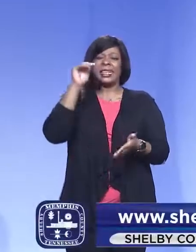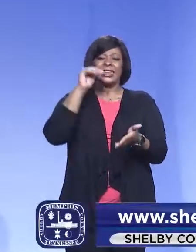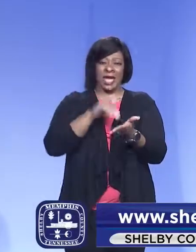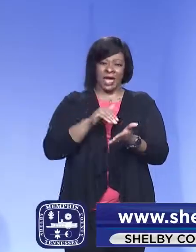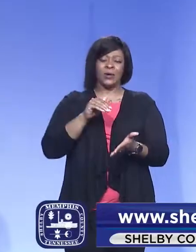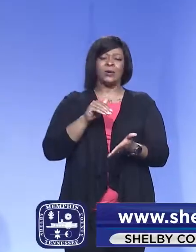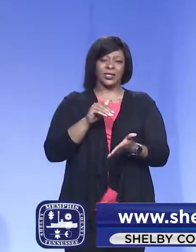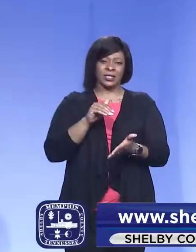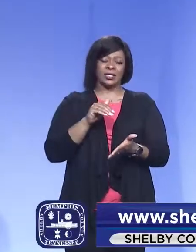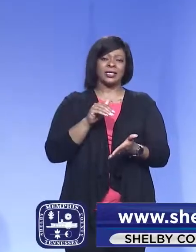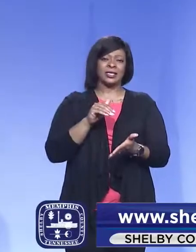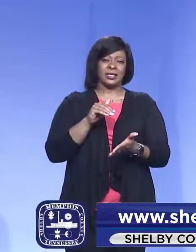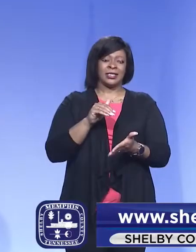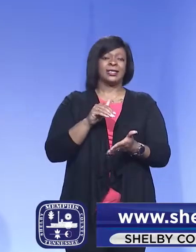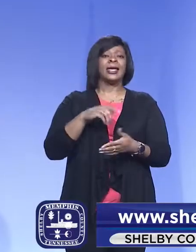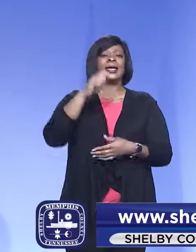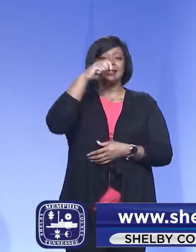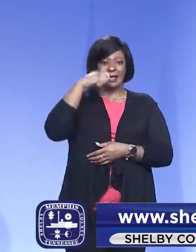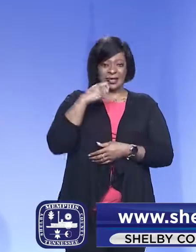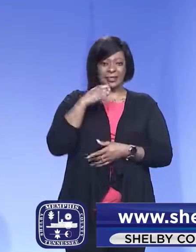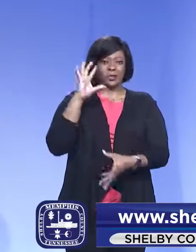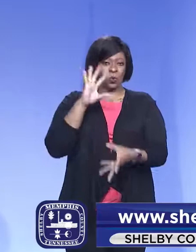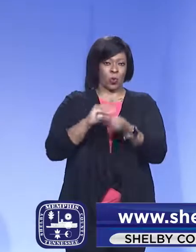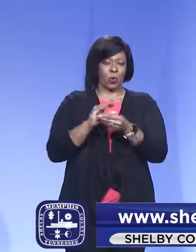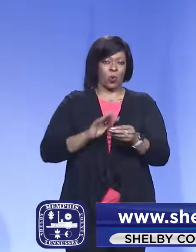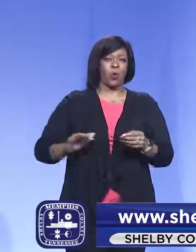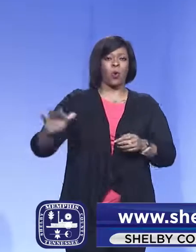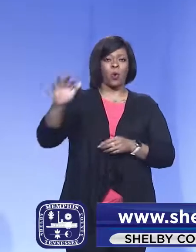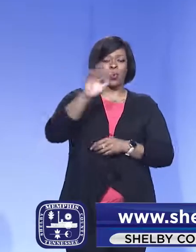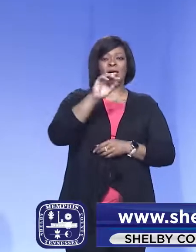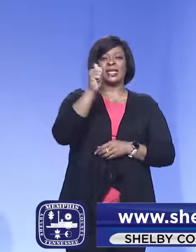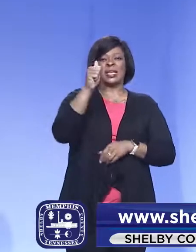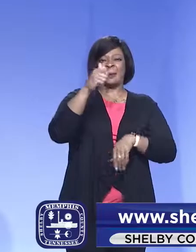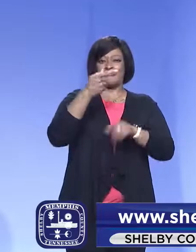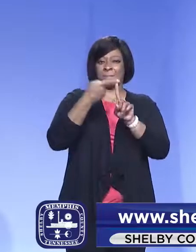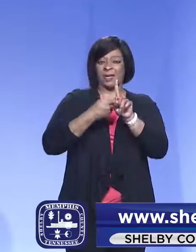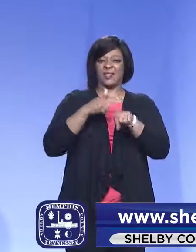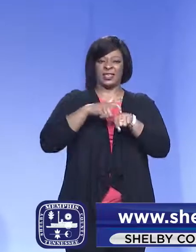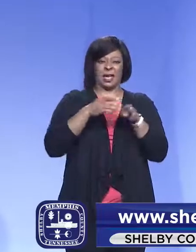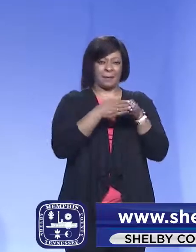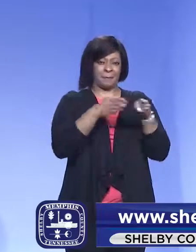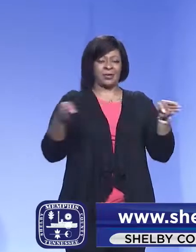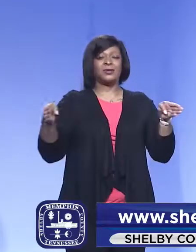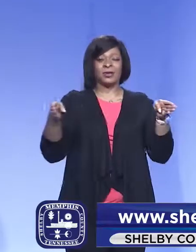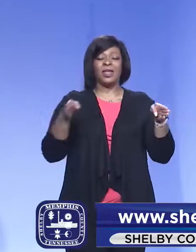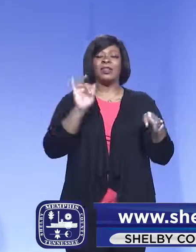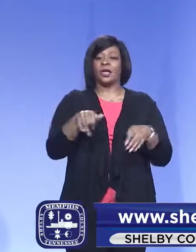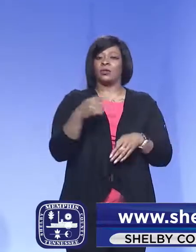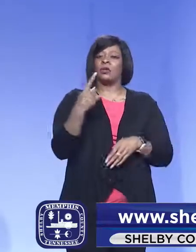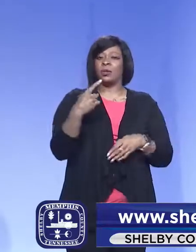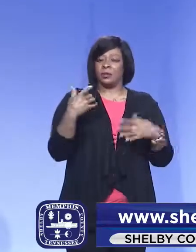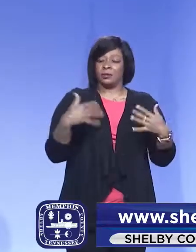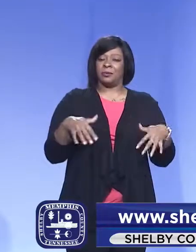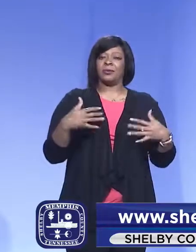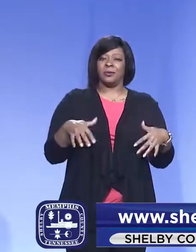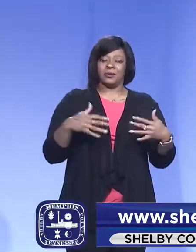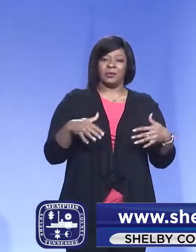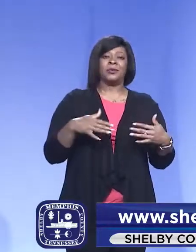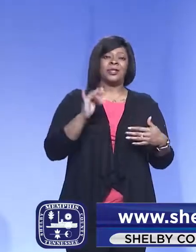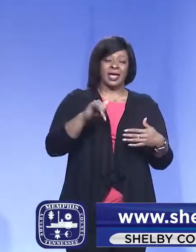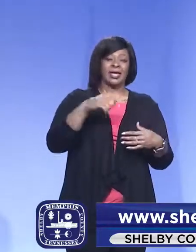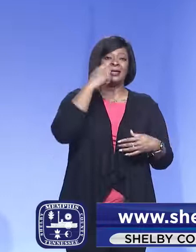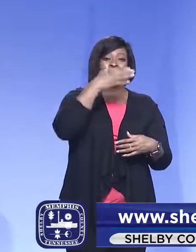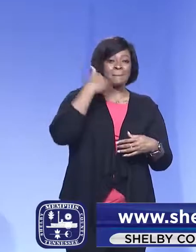850,000 tests across a 10-month period. And that's one of the best testing programs